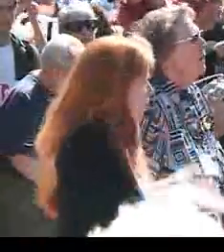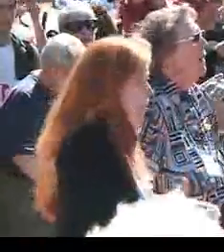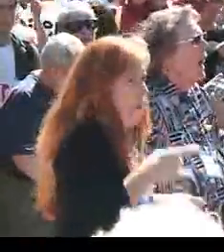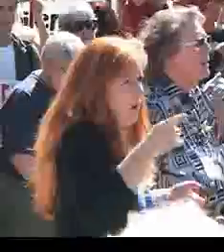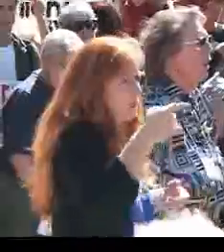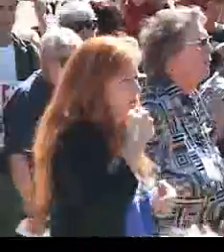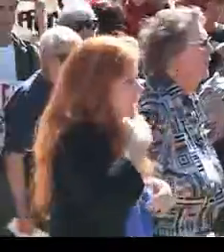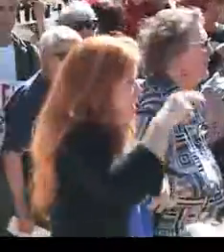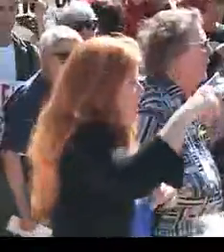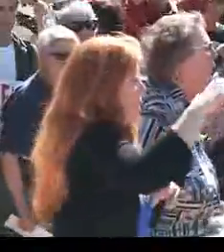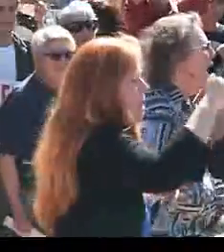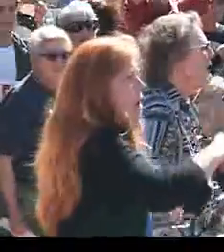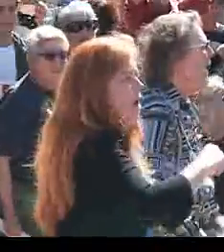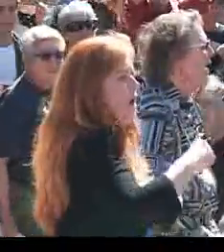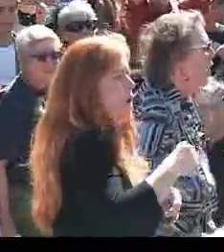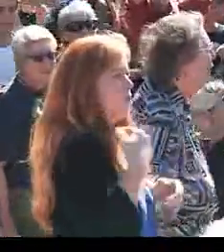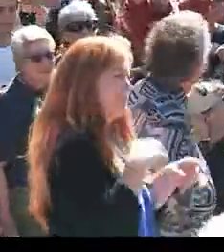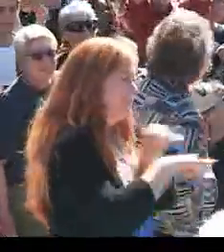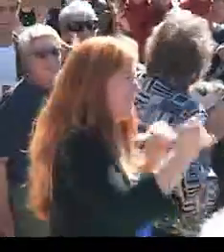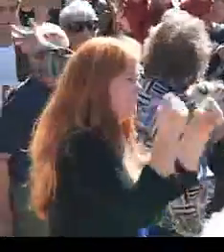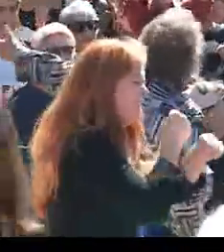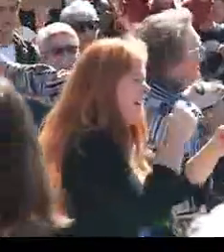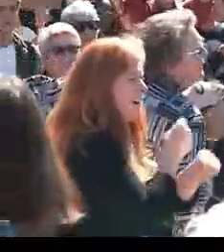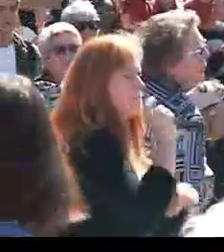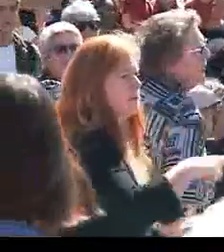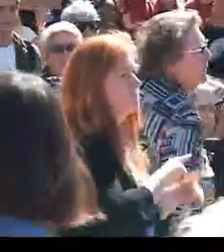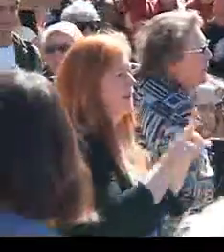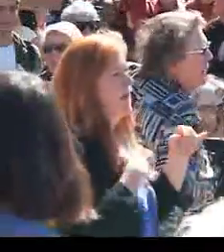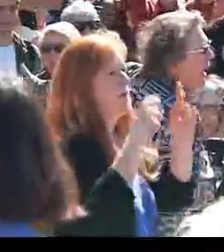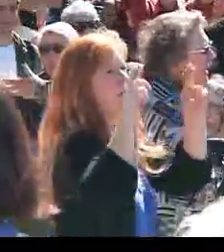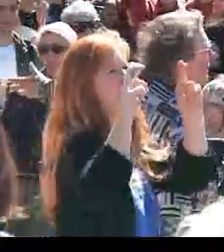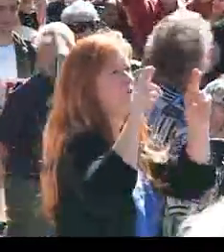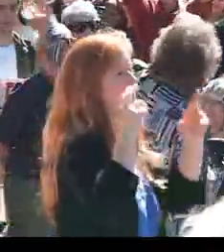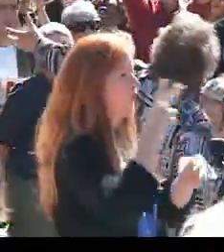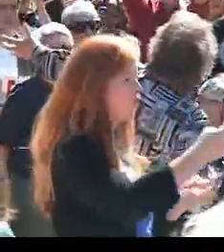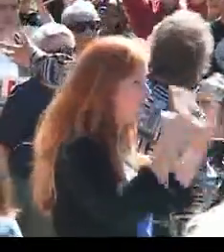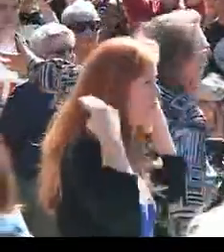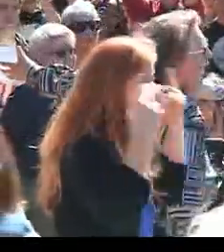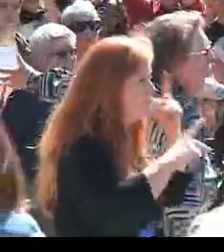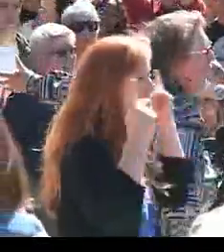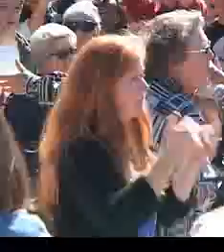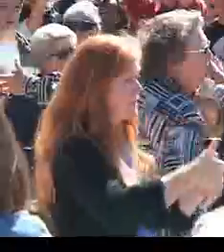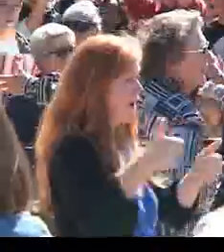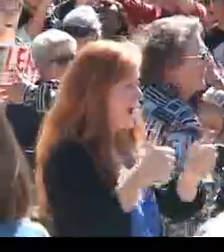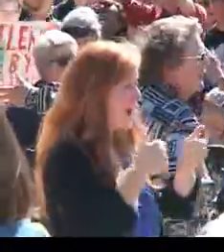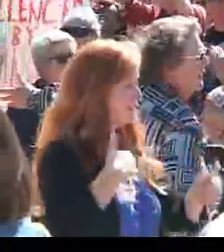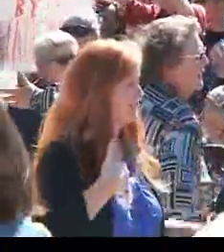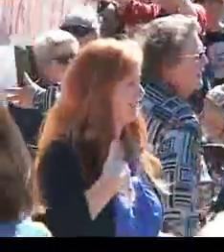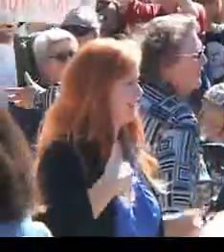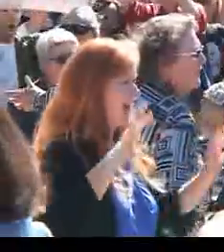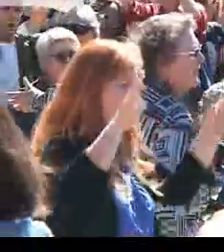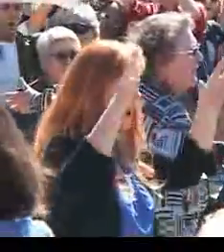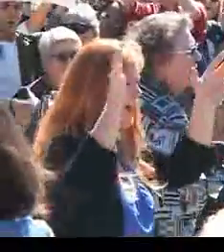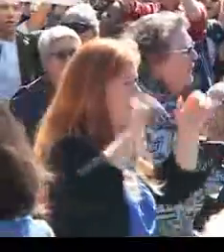fighting. But I'm hopeful. Why am I hopeful? Look at the people behind me. That's where our hope is.